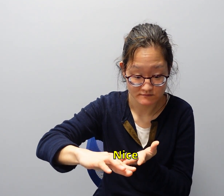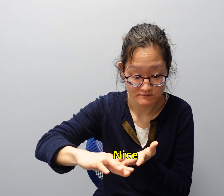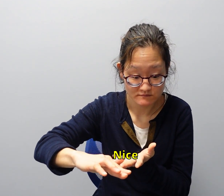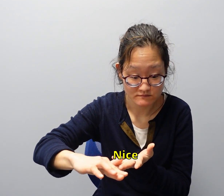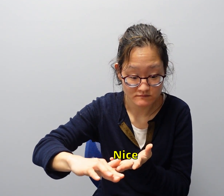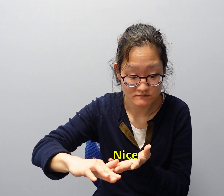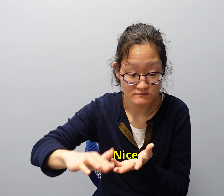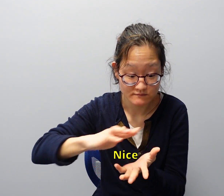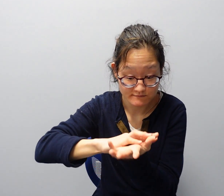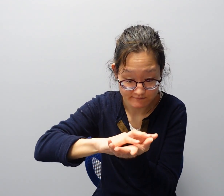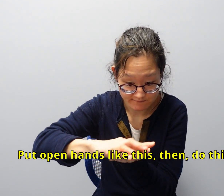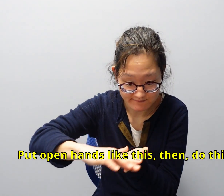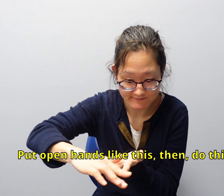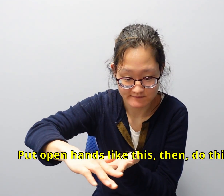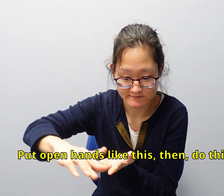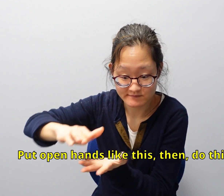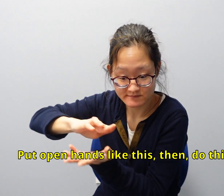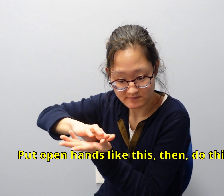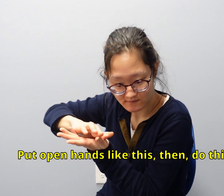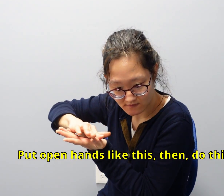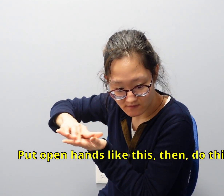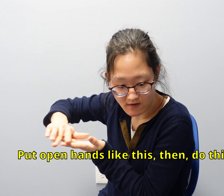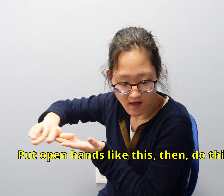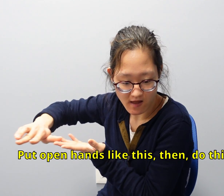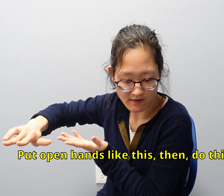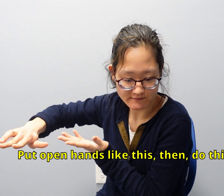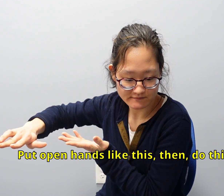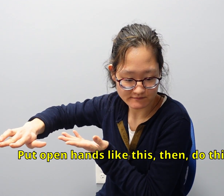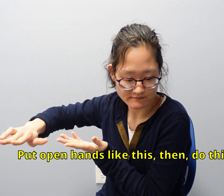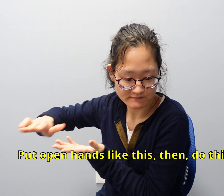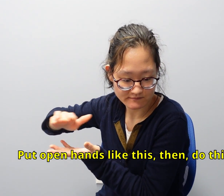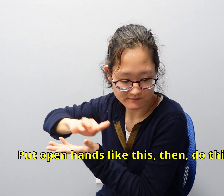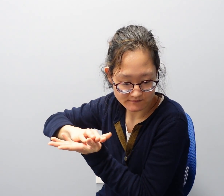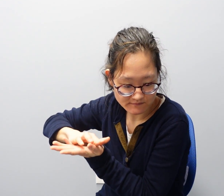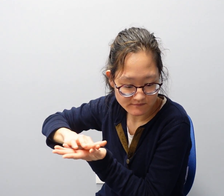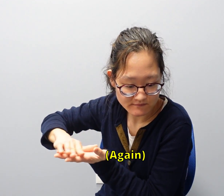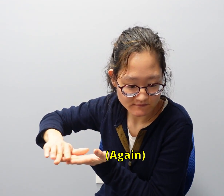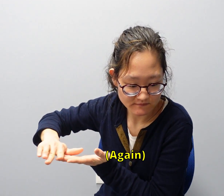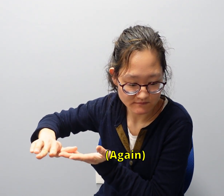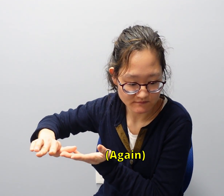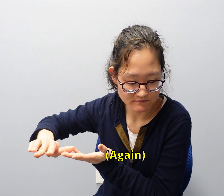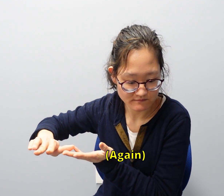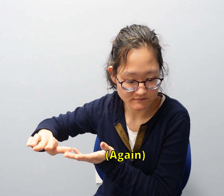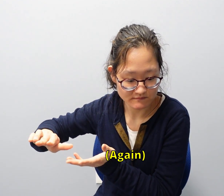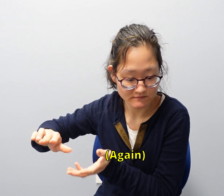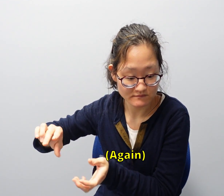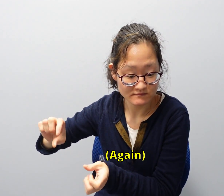Nice. Put open hands like this, then do this. Again. Again.